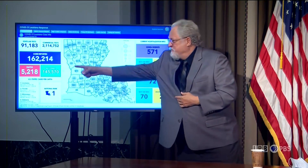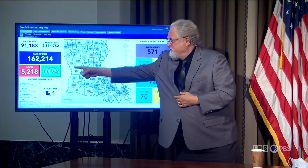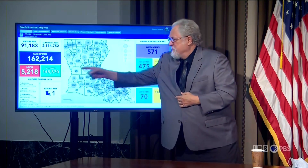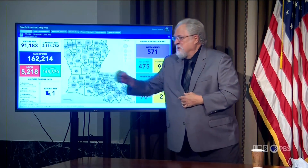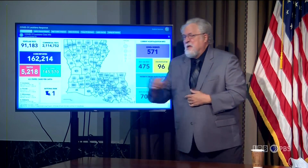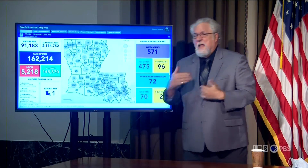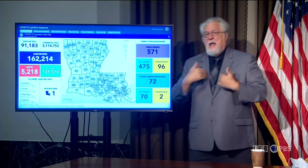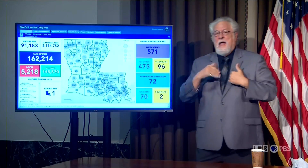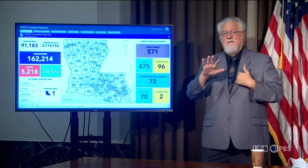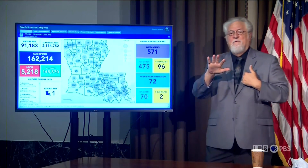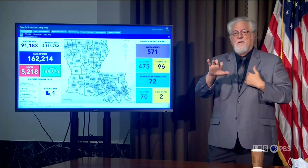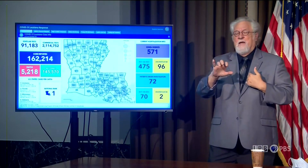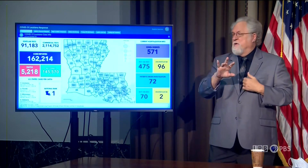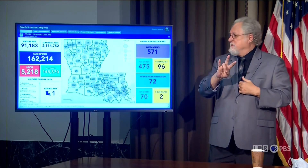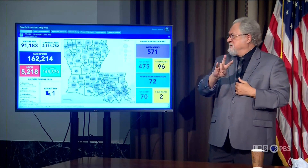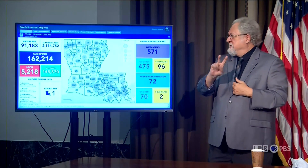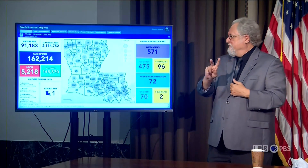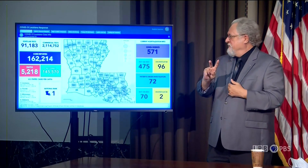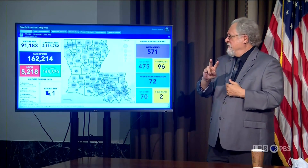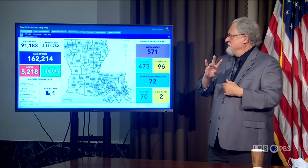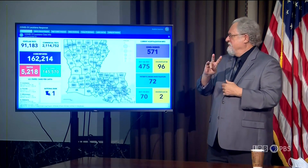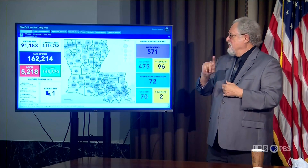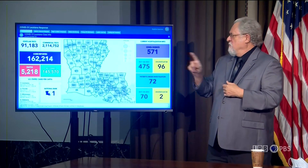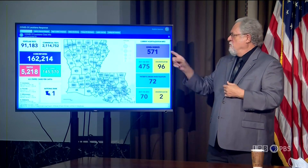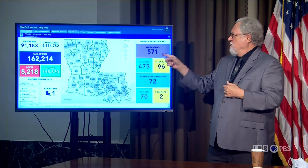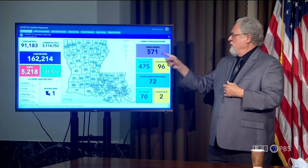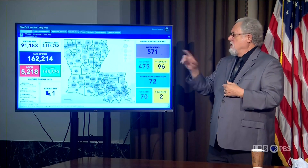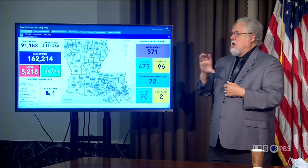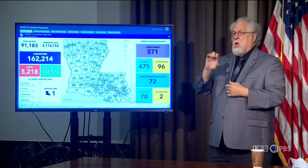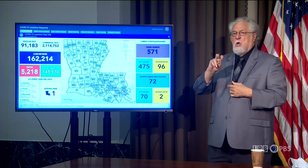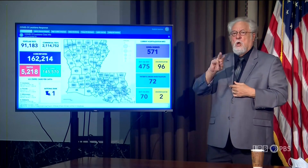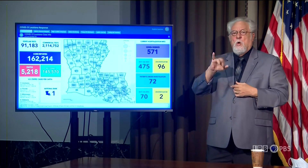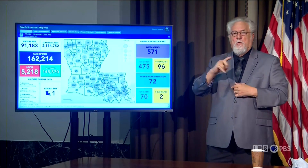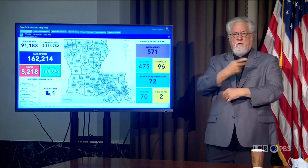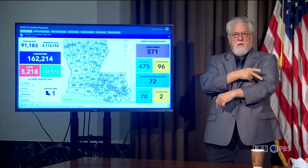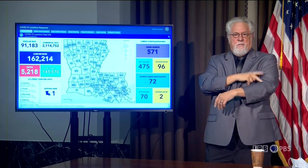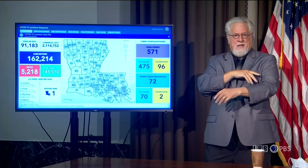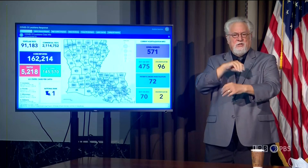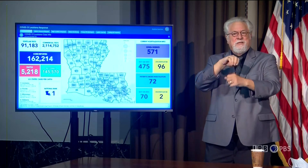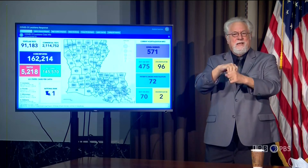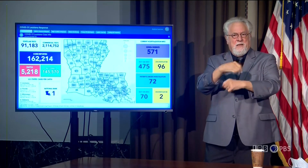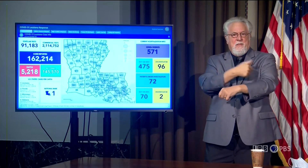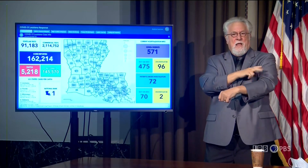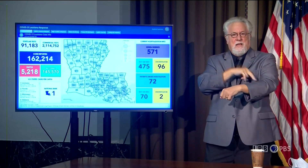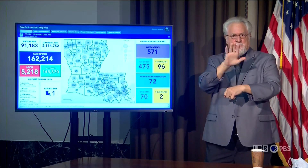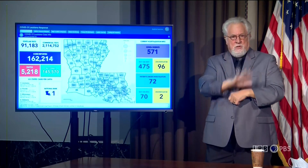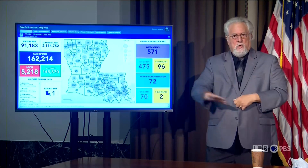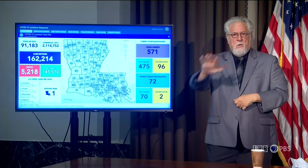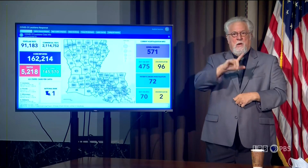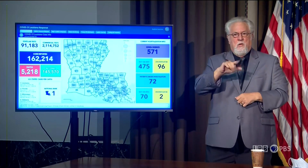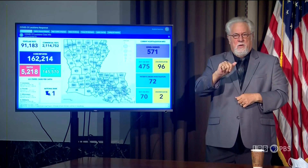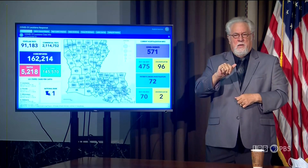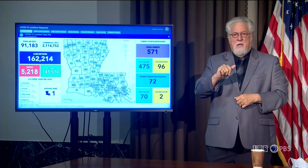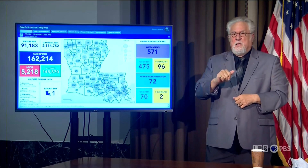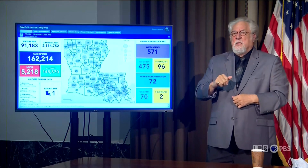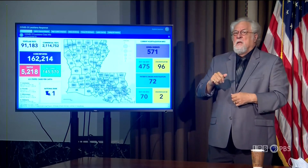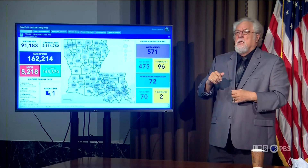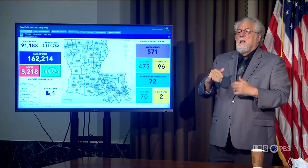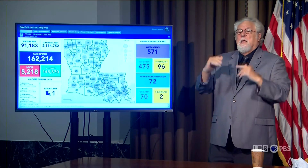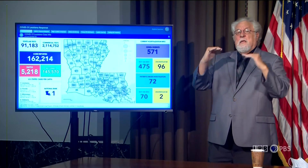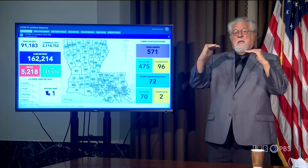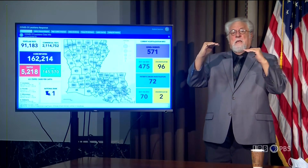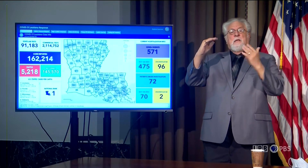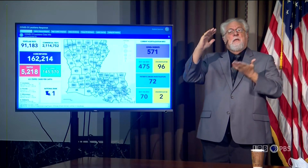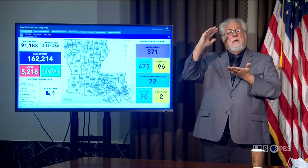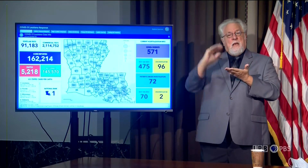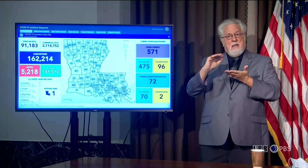There are 571 COVID-19 patients hospitalized across the state of Louisiana. This is a decrease of